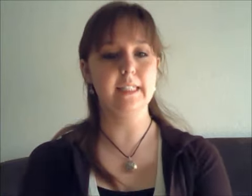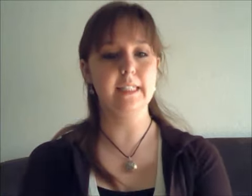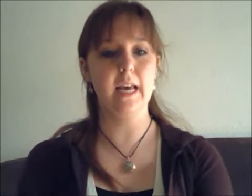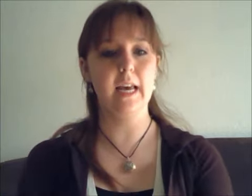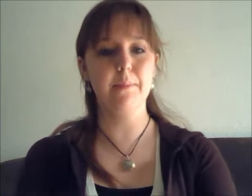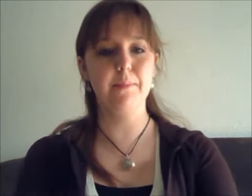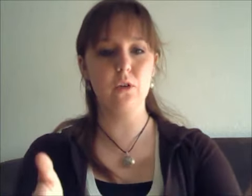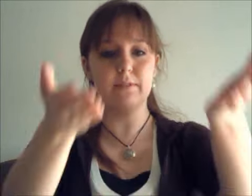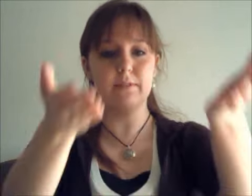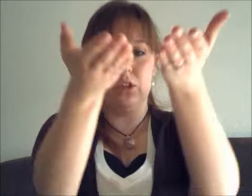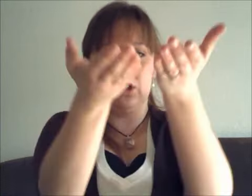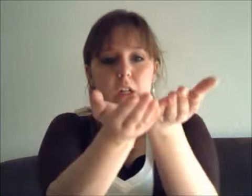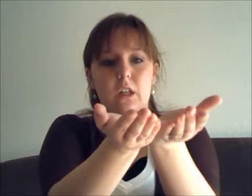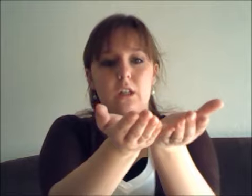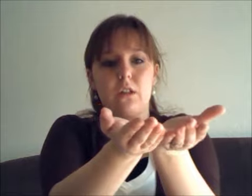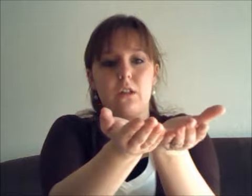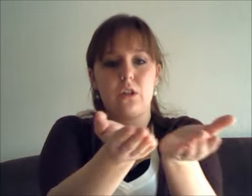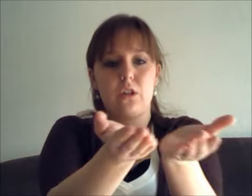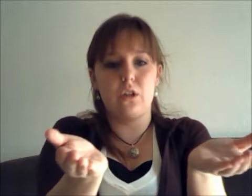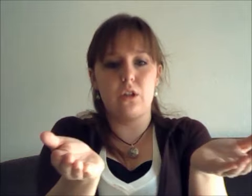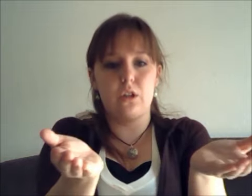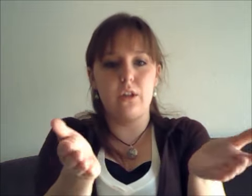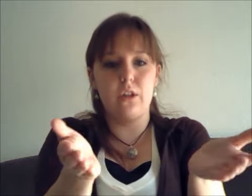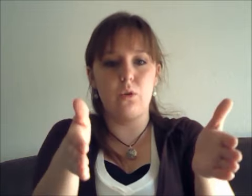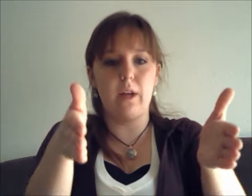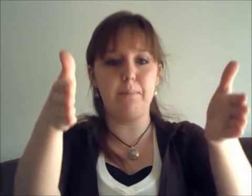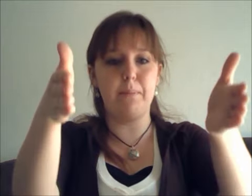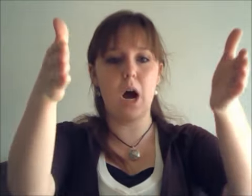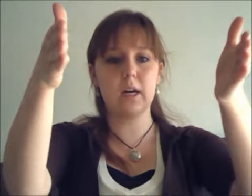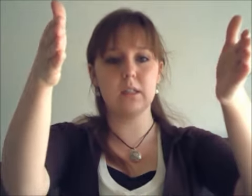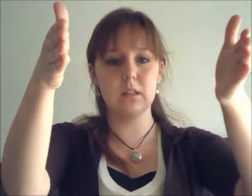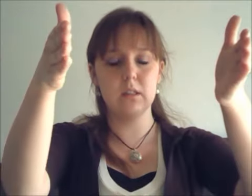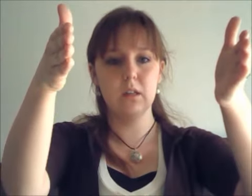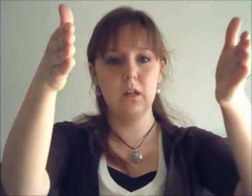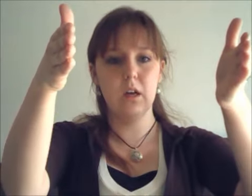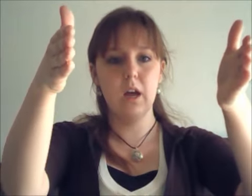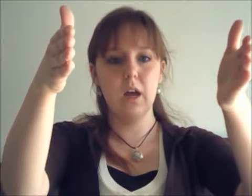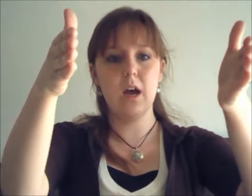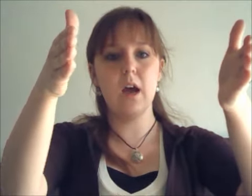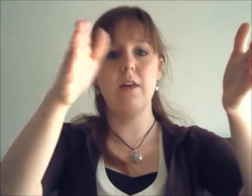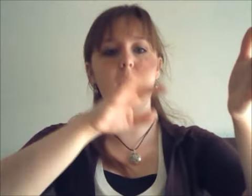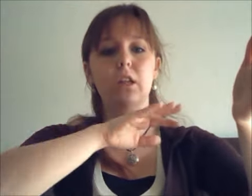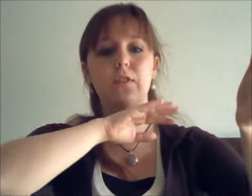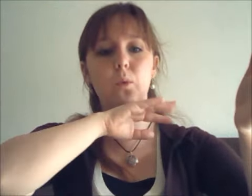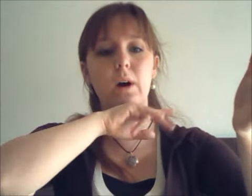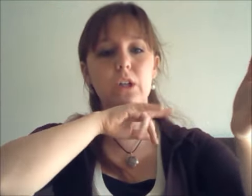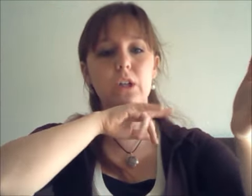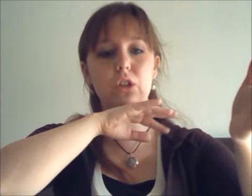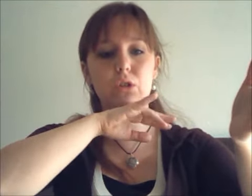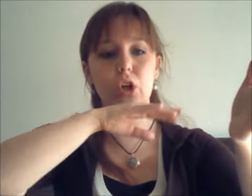set up the grave. So you're going to do like a box, and then if you want, you can do